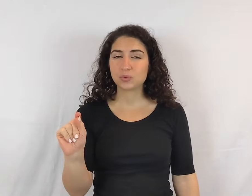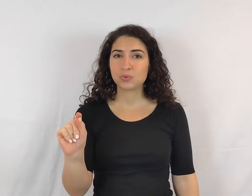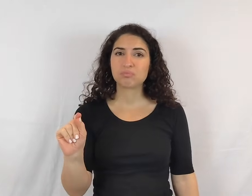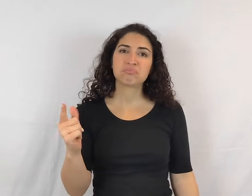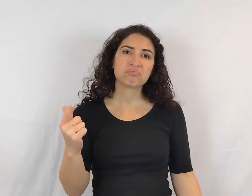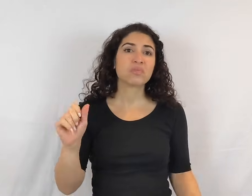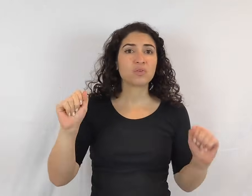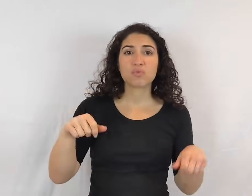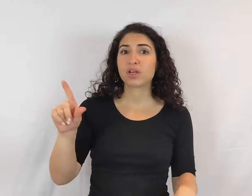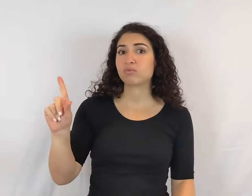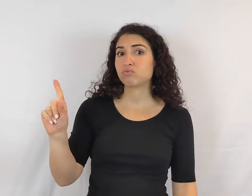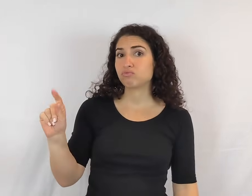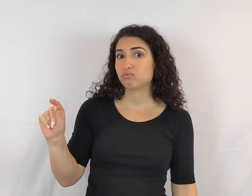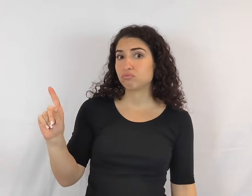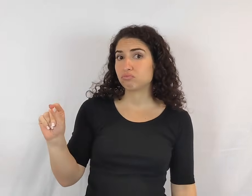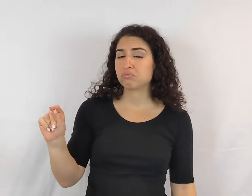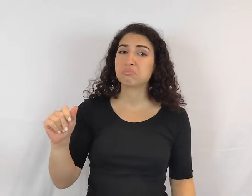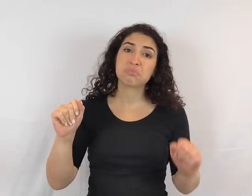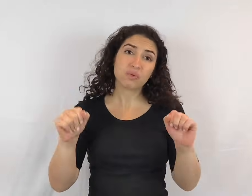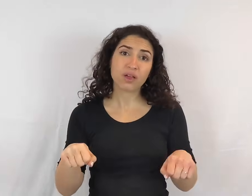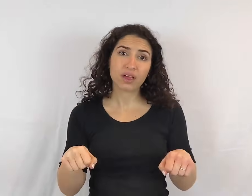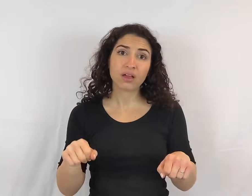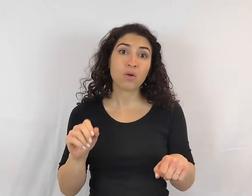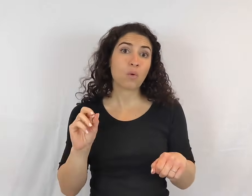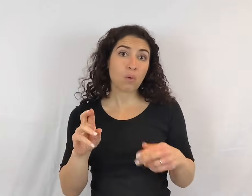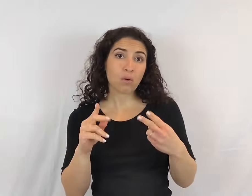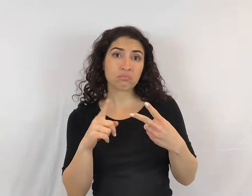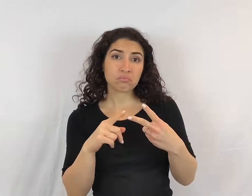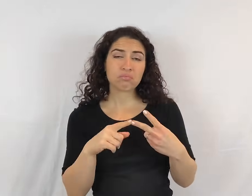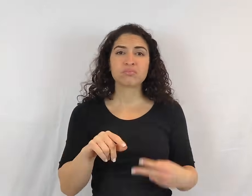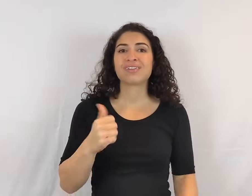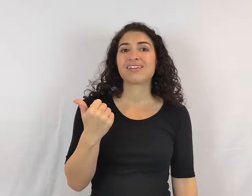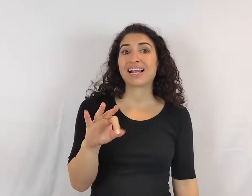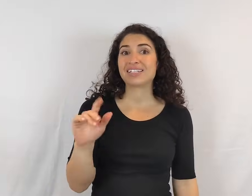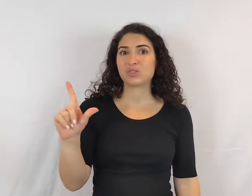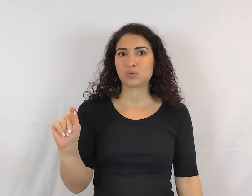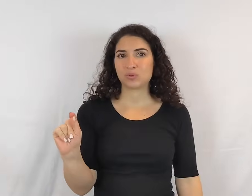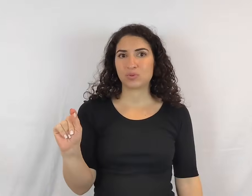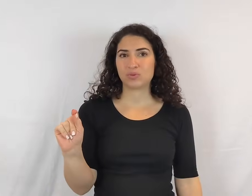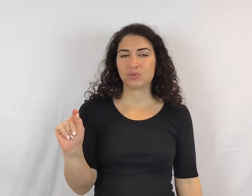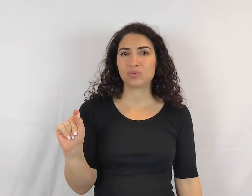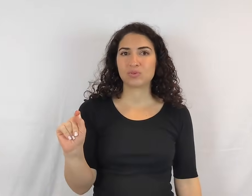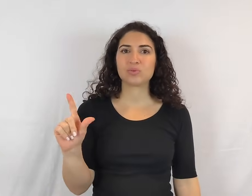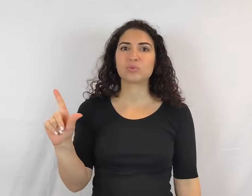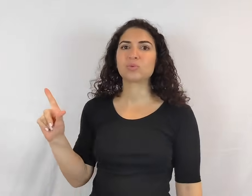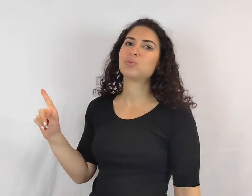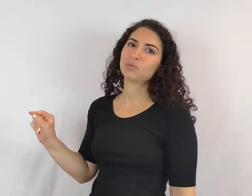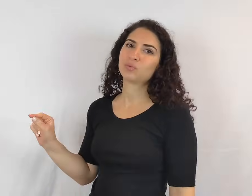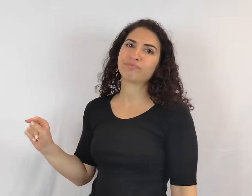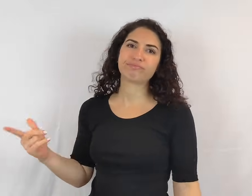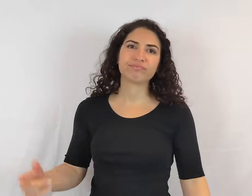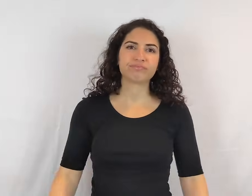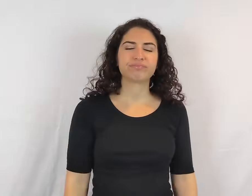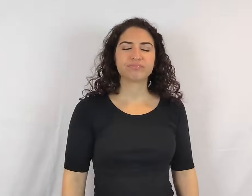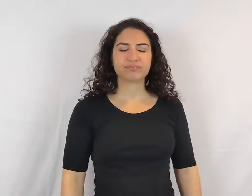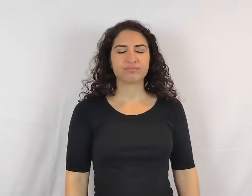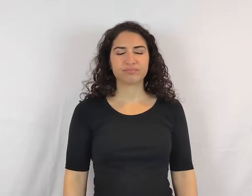1920. You can sign 20 in full or just 1920, one movement.